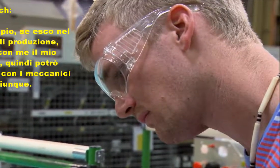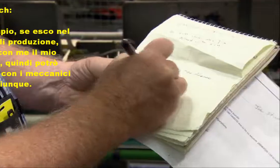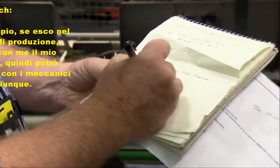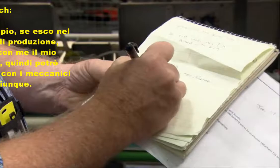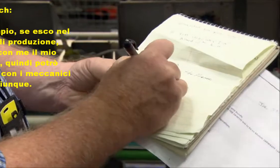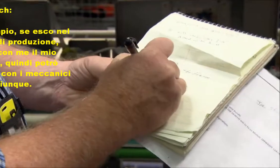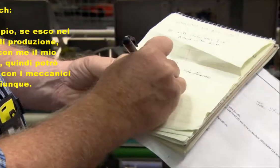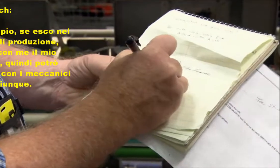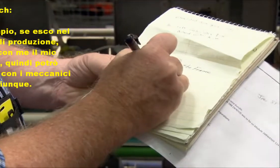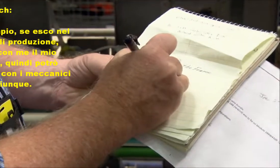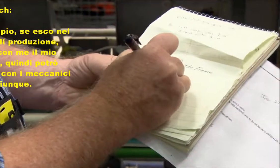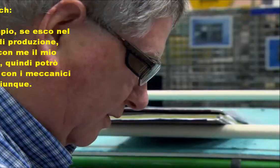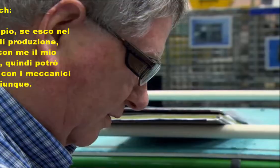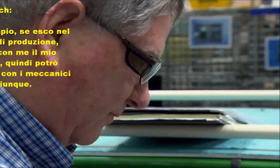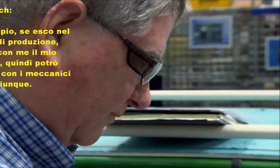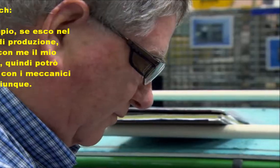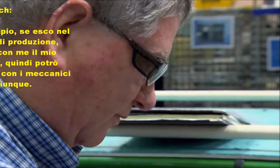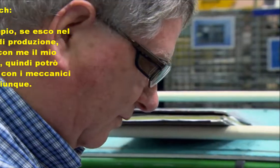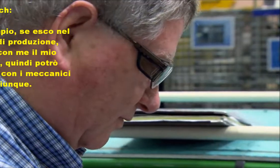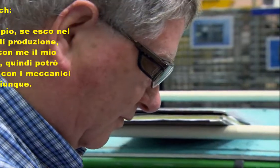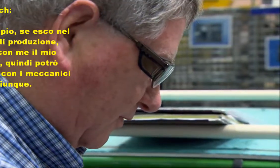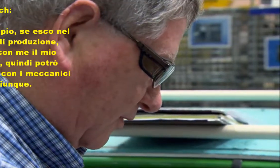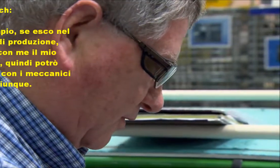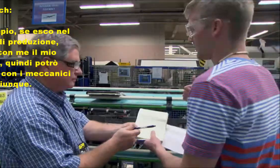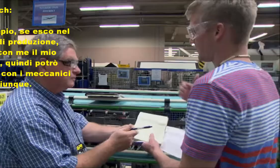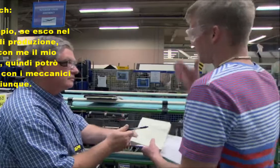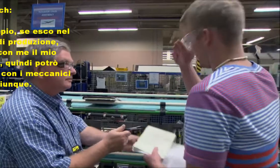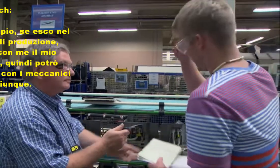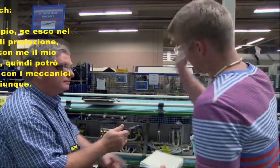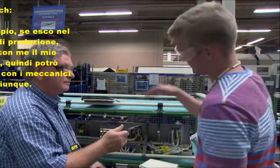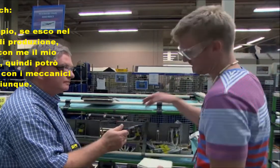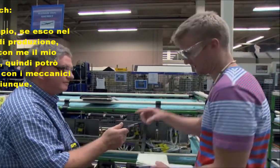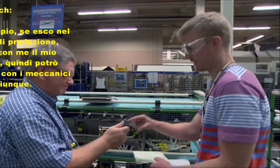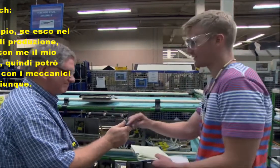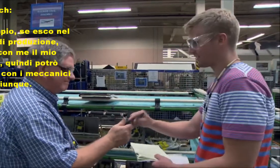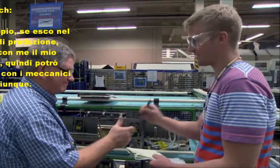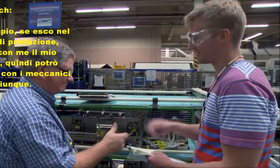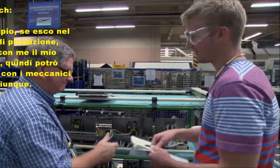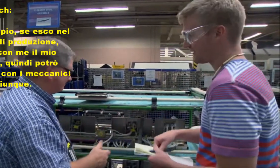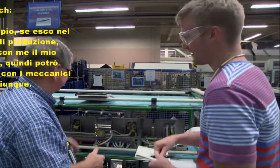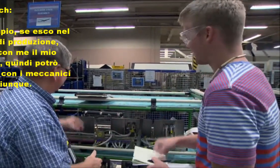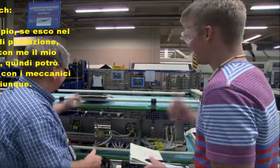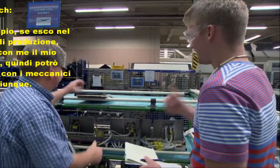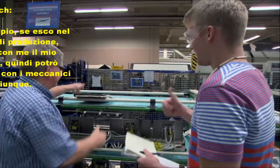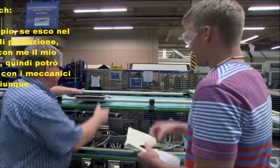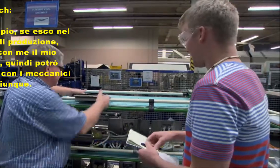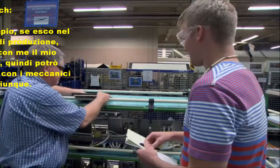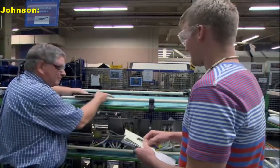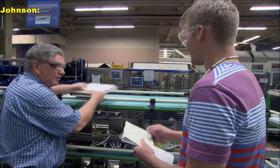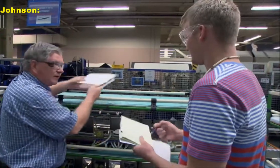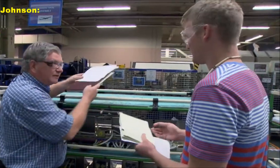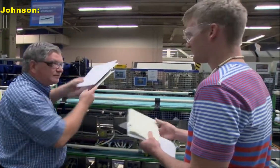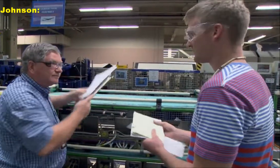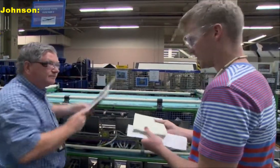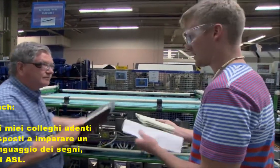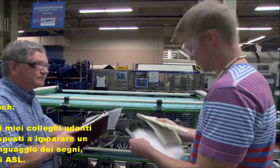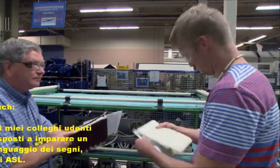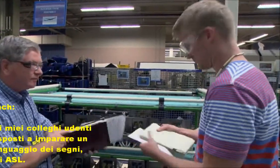out on the factory floors, I'll just bring my notepad with me so I can write back and forth with the mechanics or whoever.